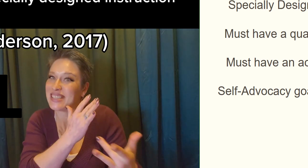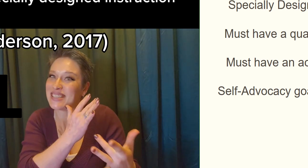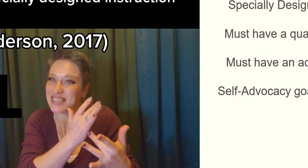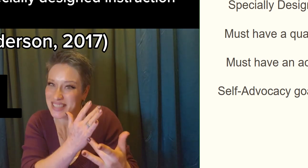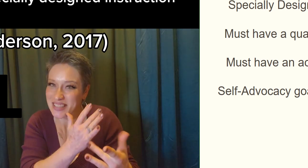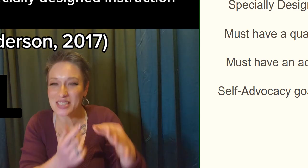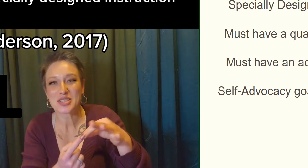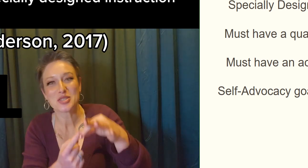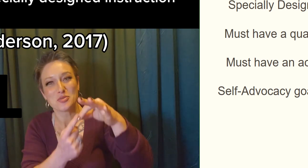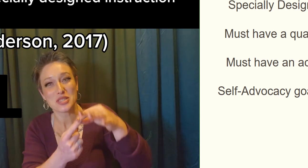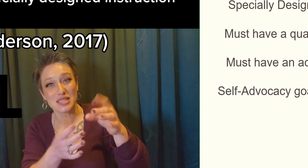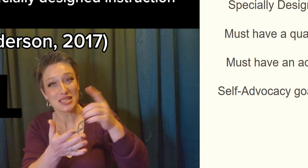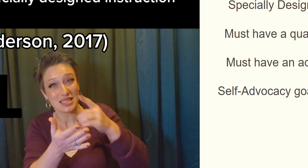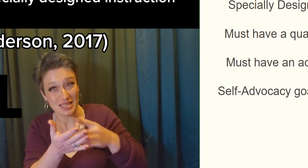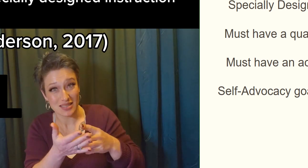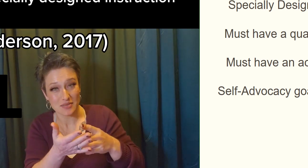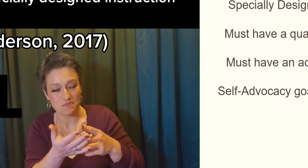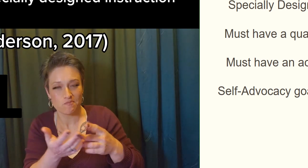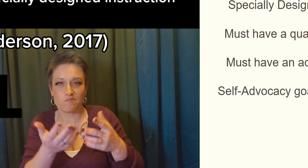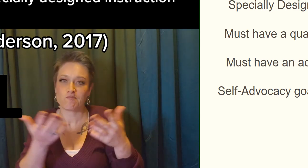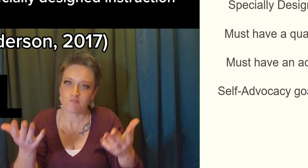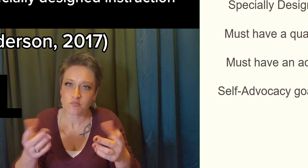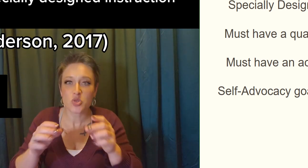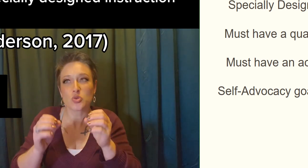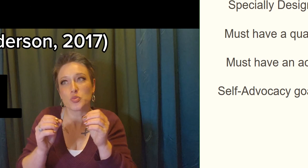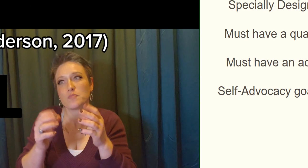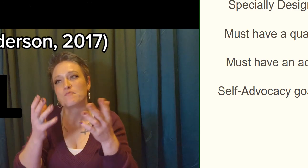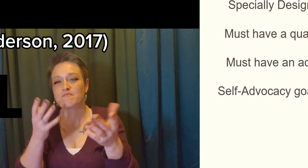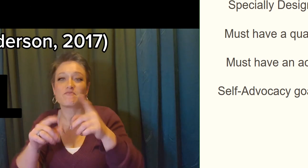whole school is specially designed instruction.